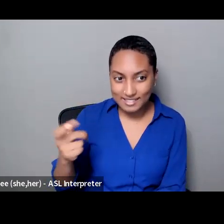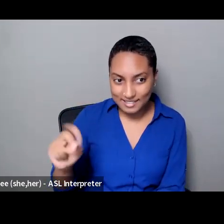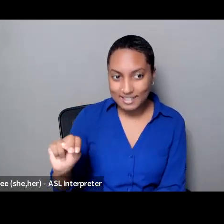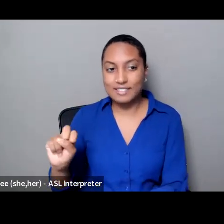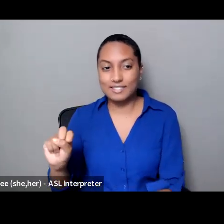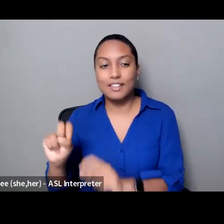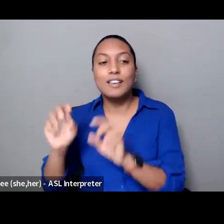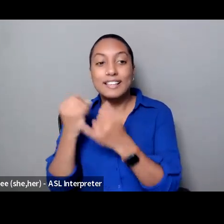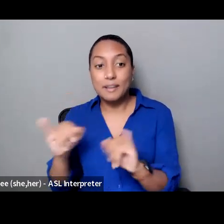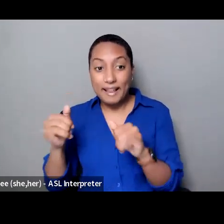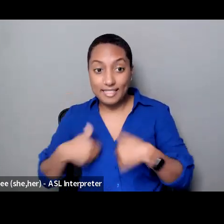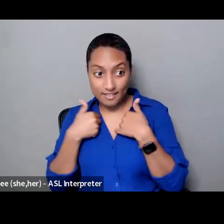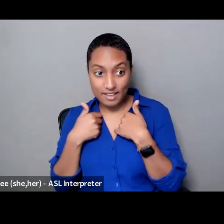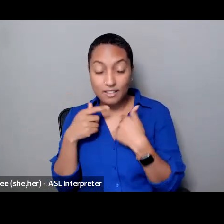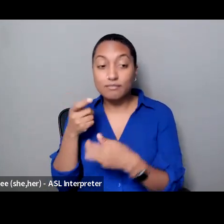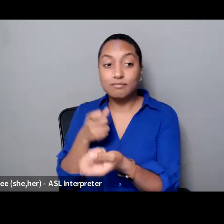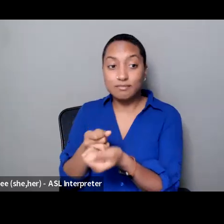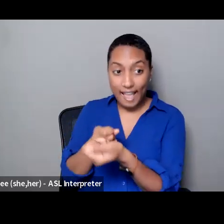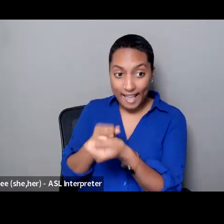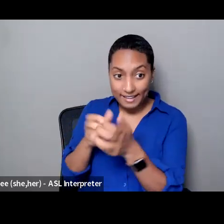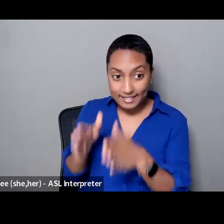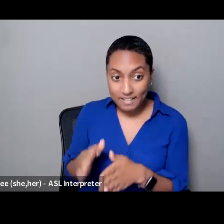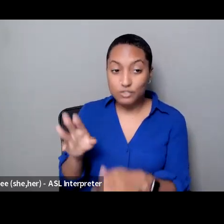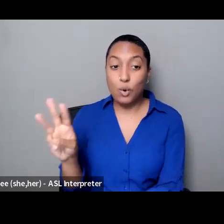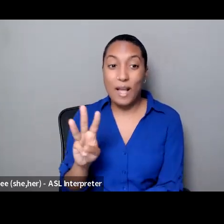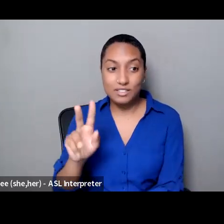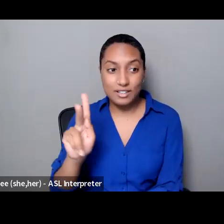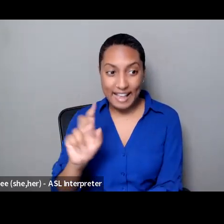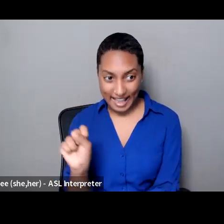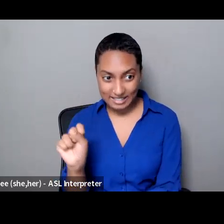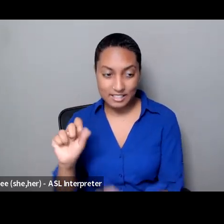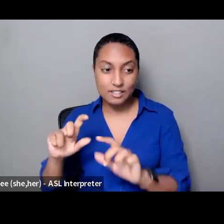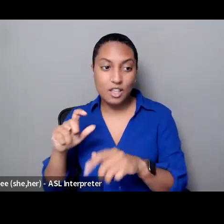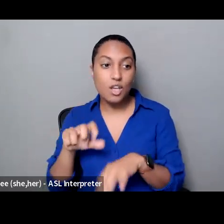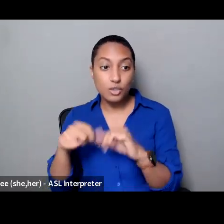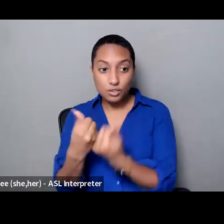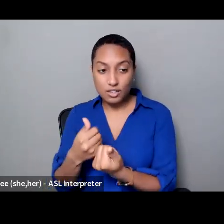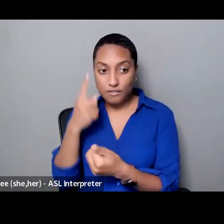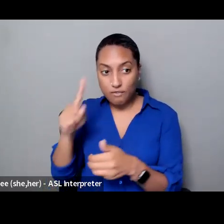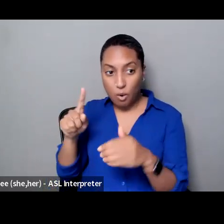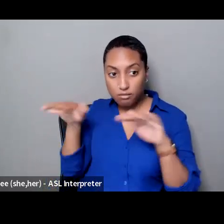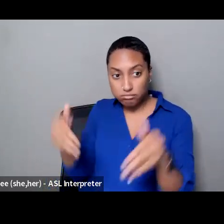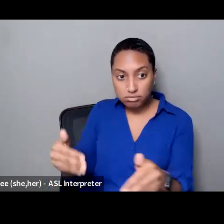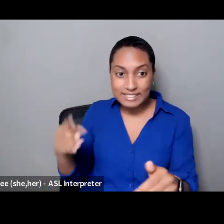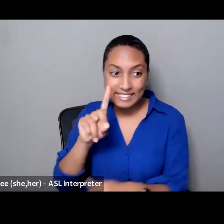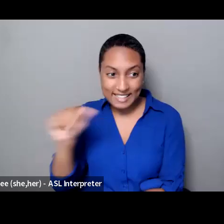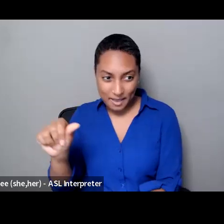an activist in Western Kansas Association on Concerns of the Disabled, which gave rise to the founding of Link, Inc., one